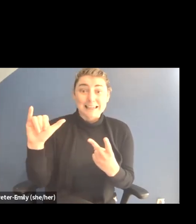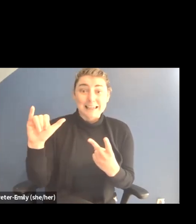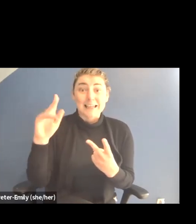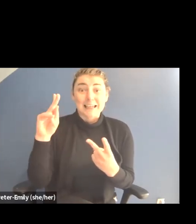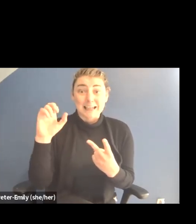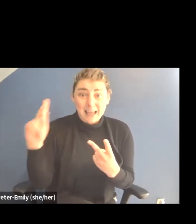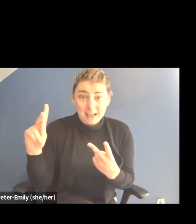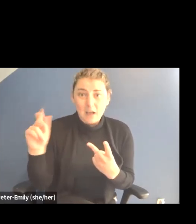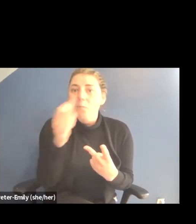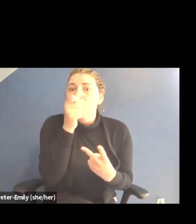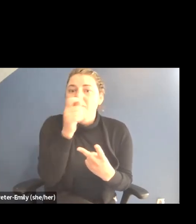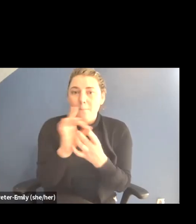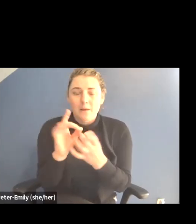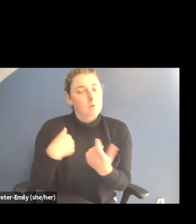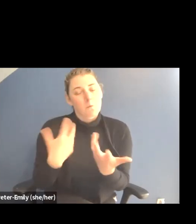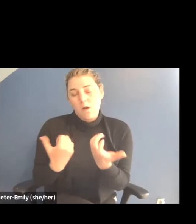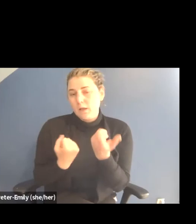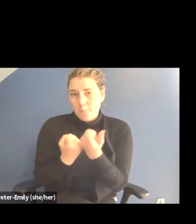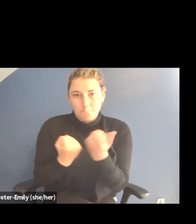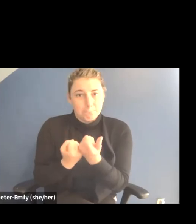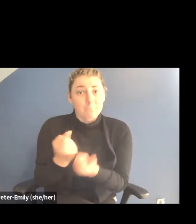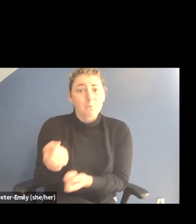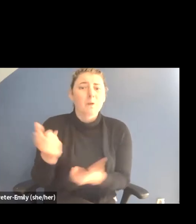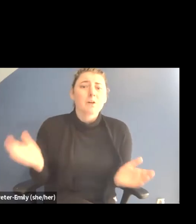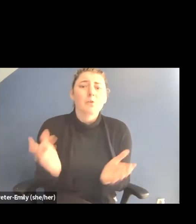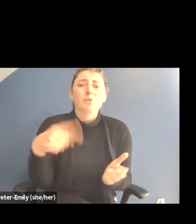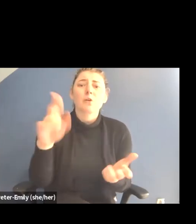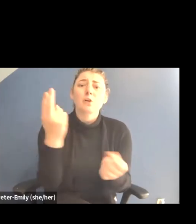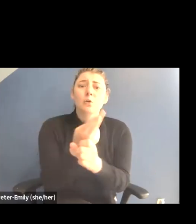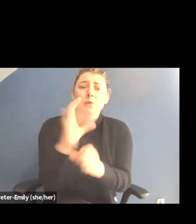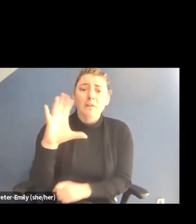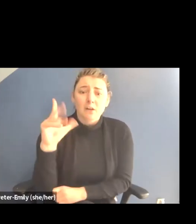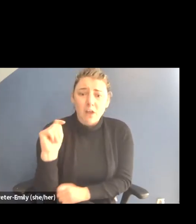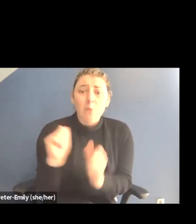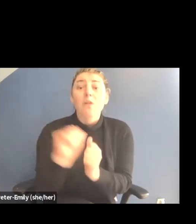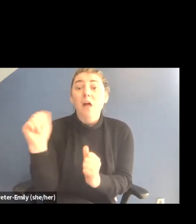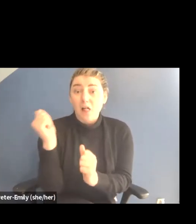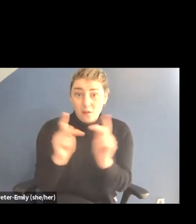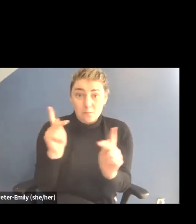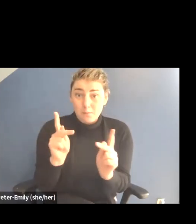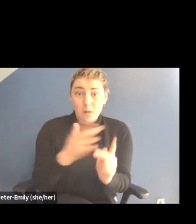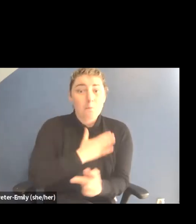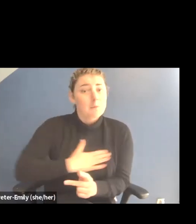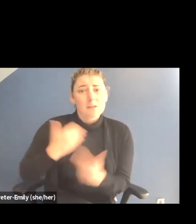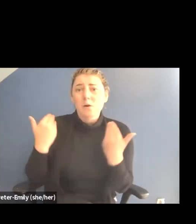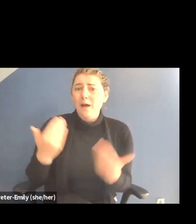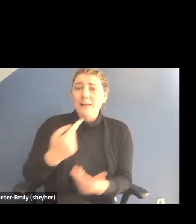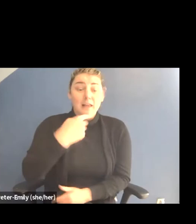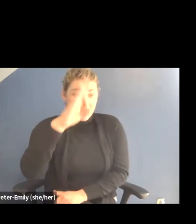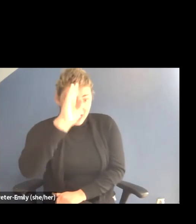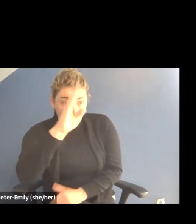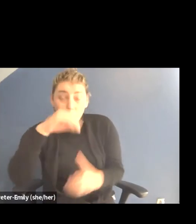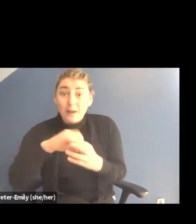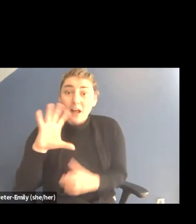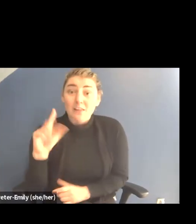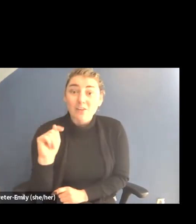happy to support. We encourage you to use the chat to connect with other people. Please drop a hello in the chat